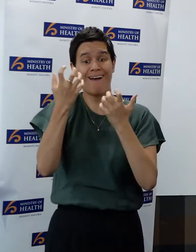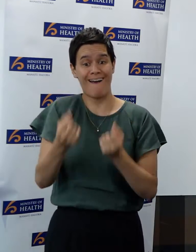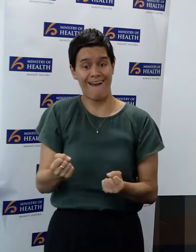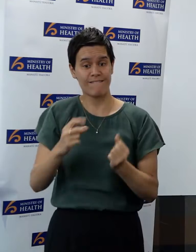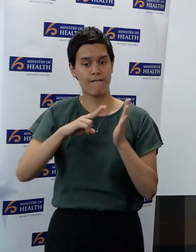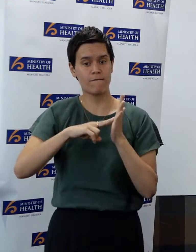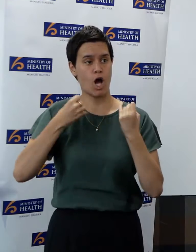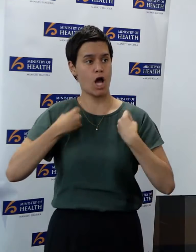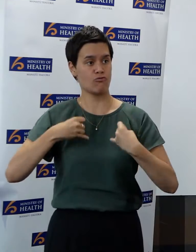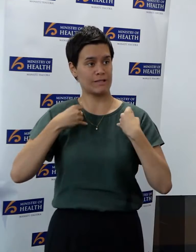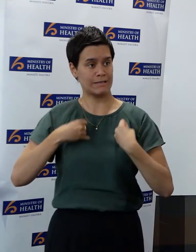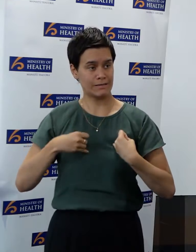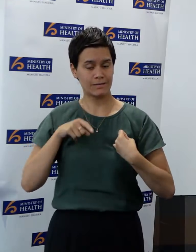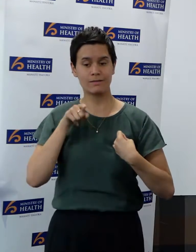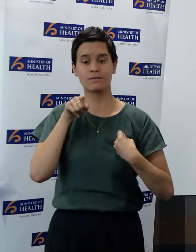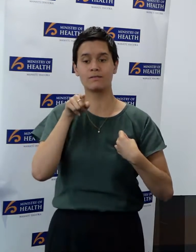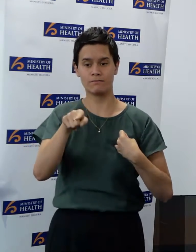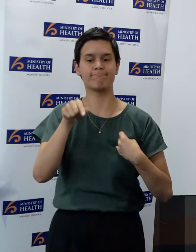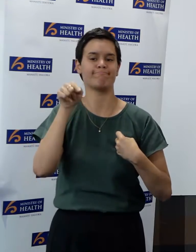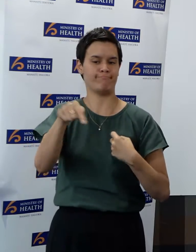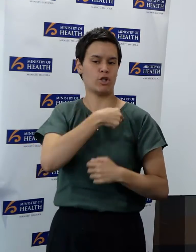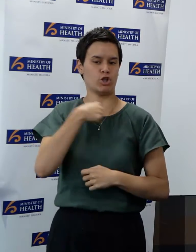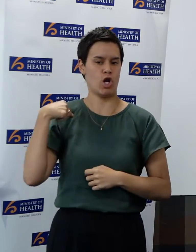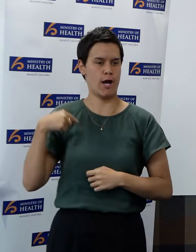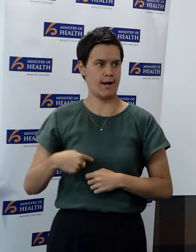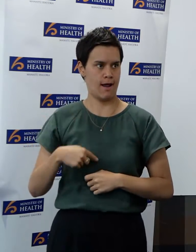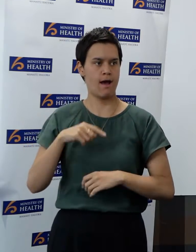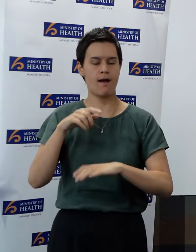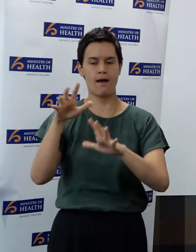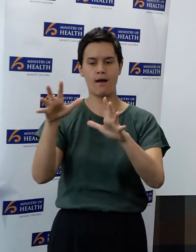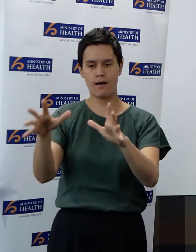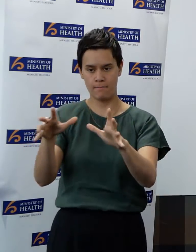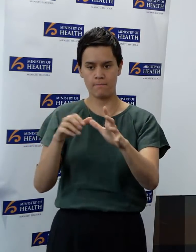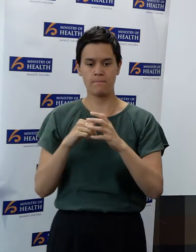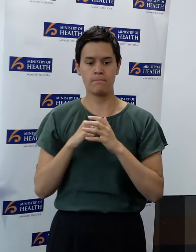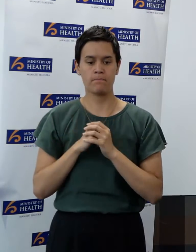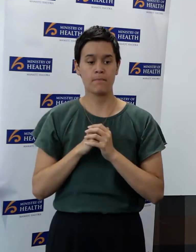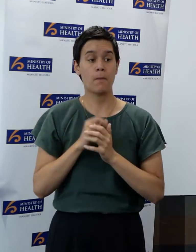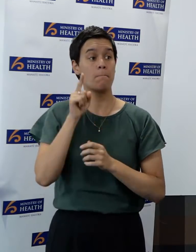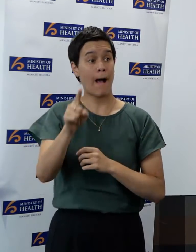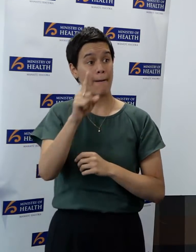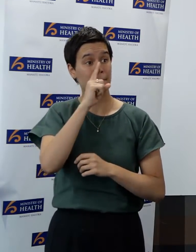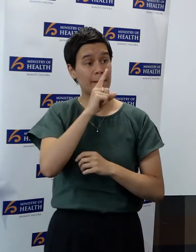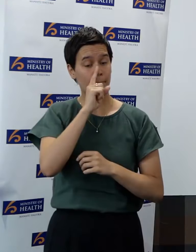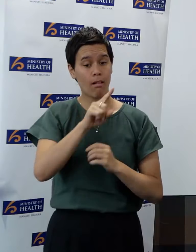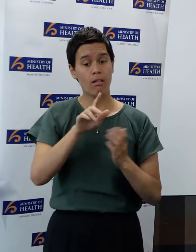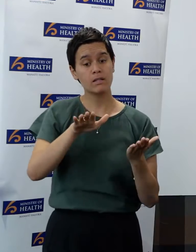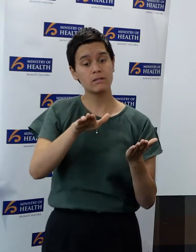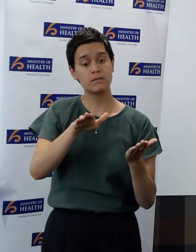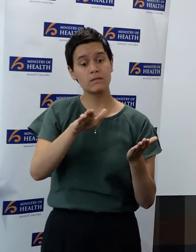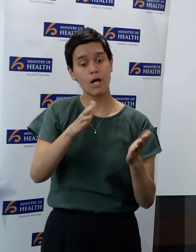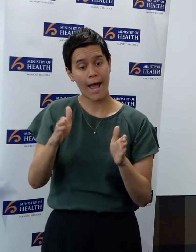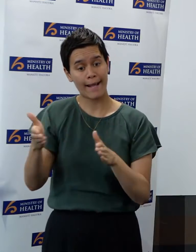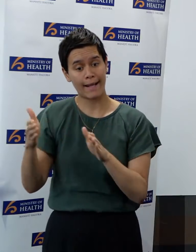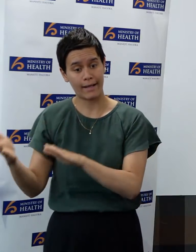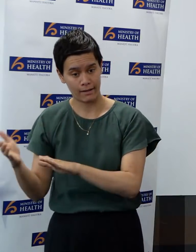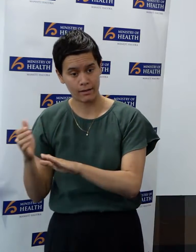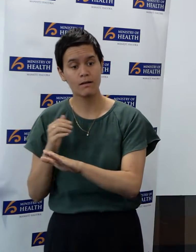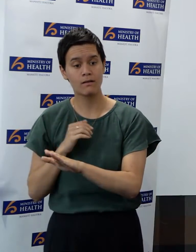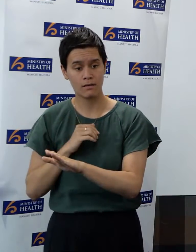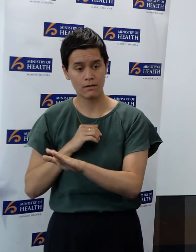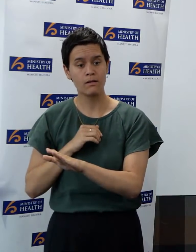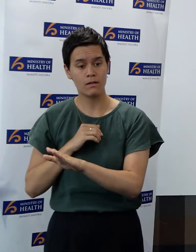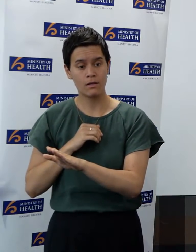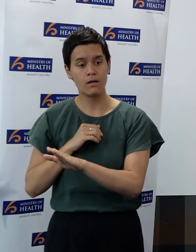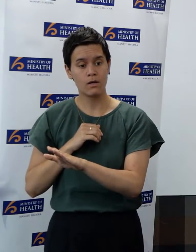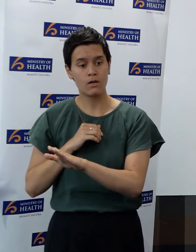deaths not increasing at the same rate, it seems that the mortality rate for this virus is, we initially thought 2 to 3%.